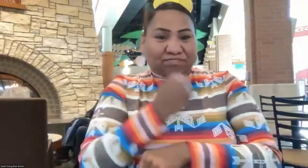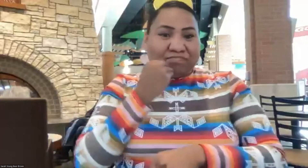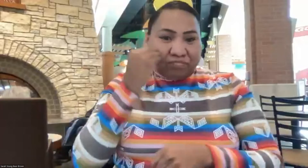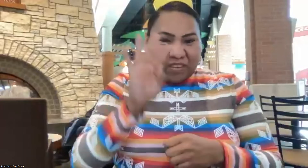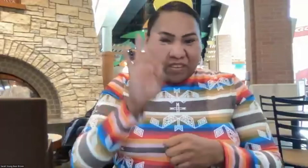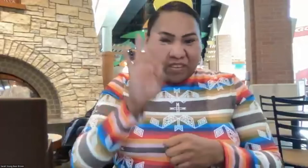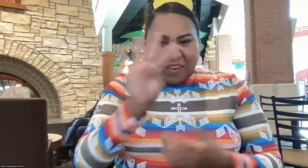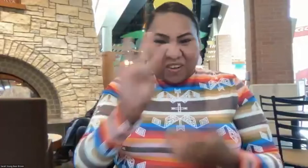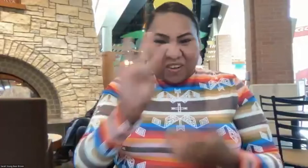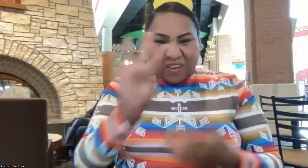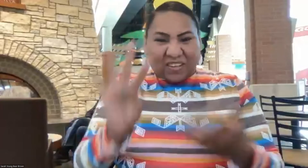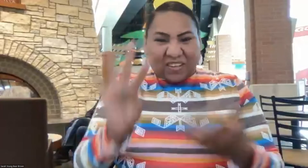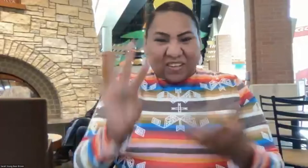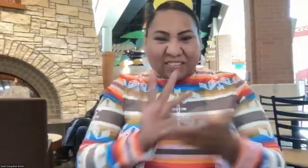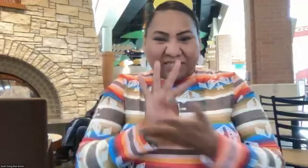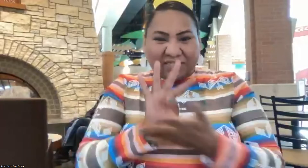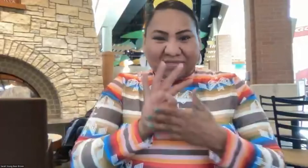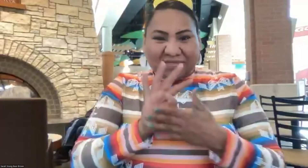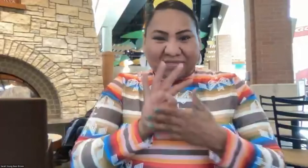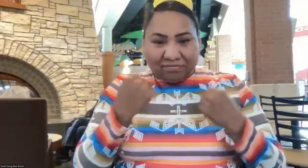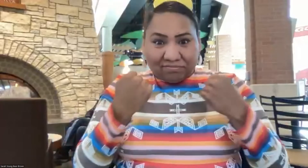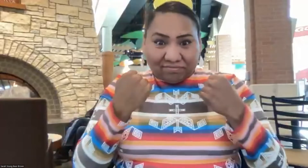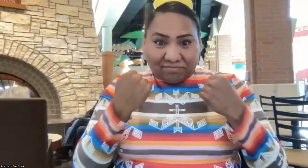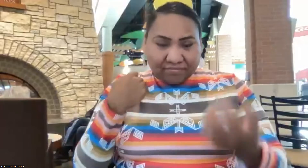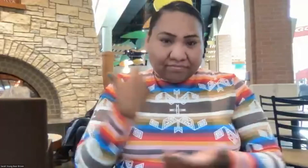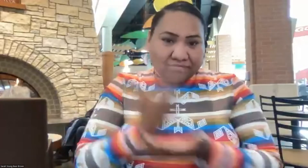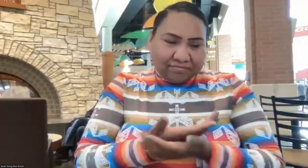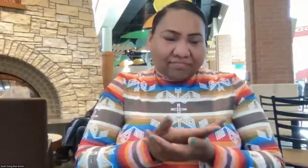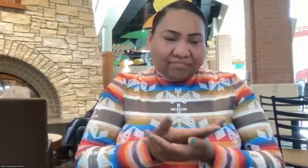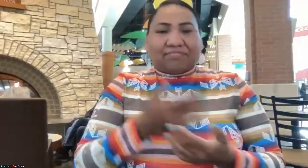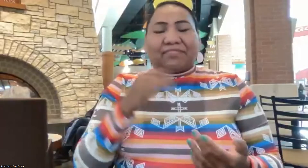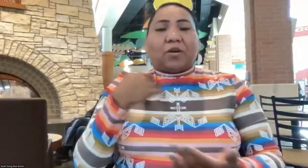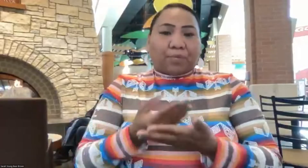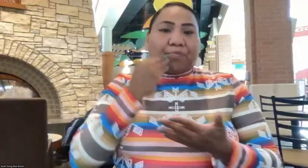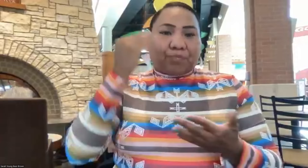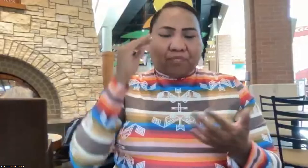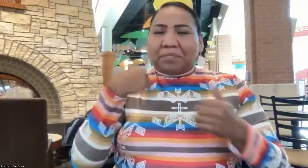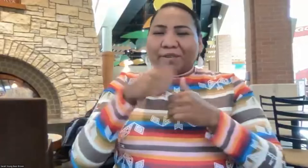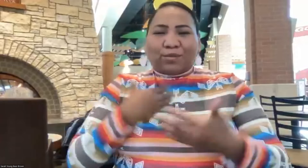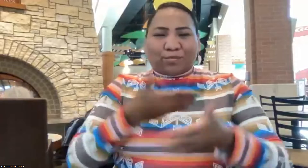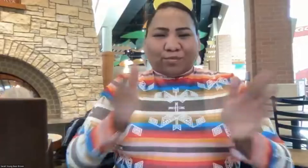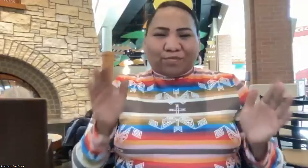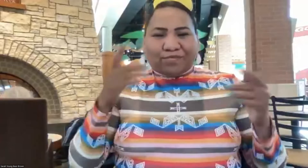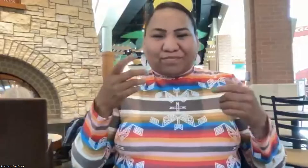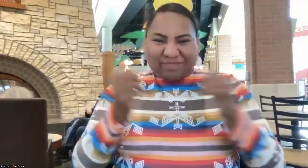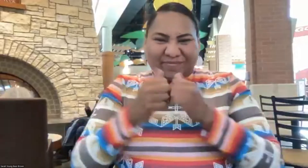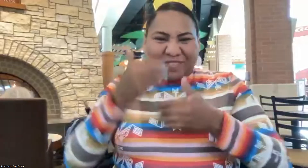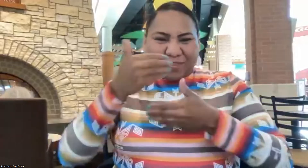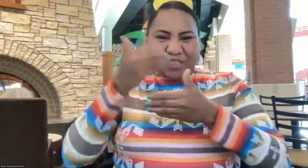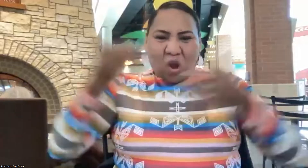car and drove me home, put me on a 4-hour drive home. I